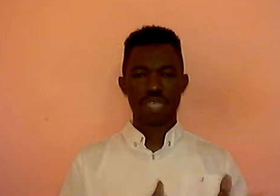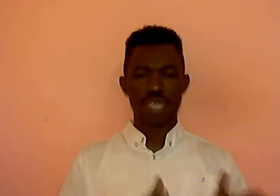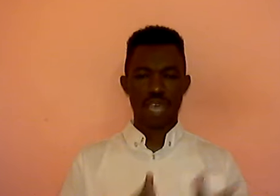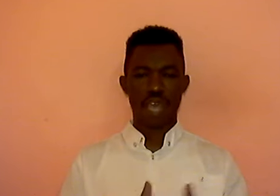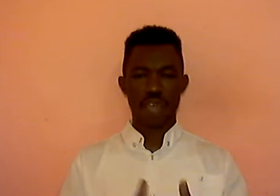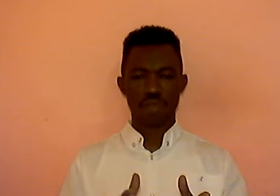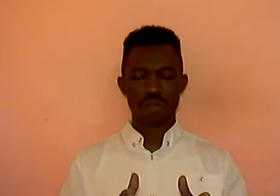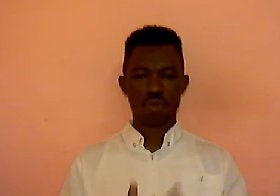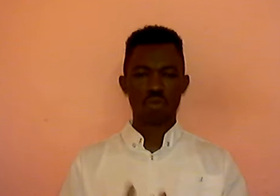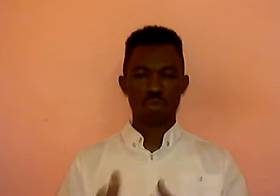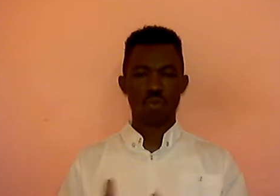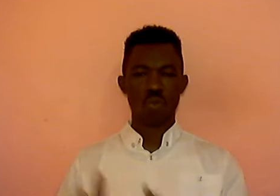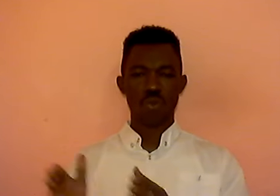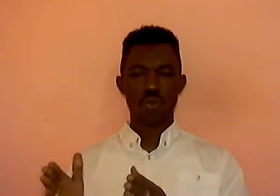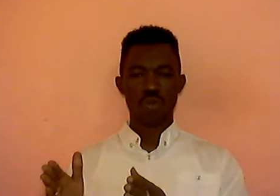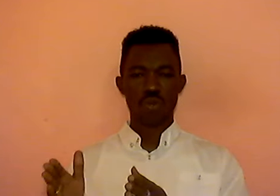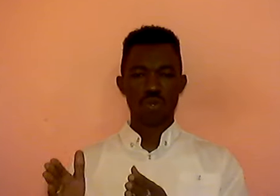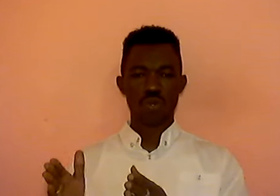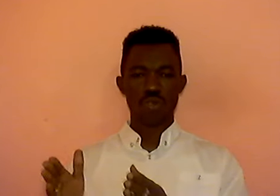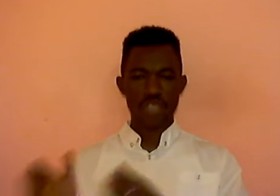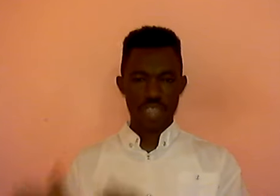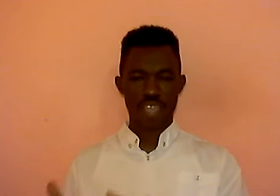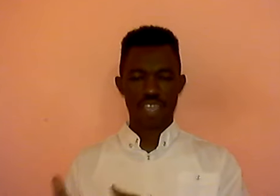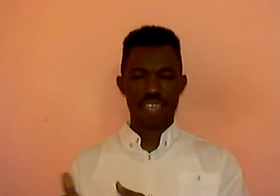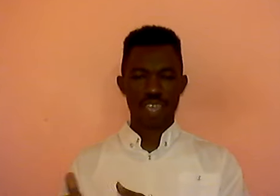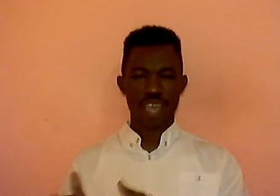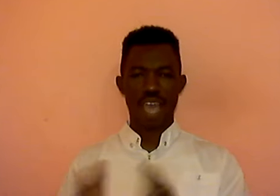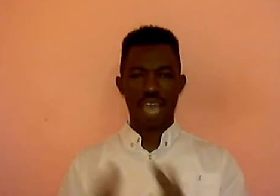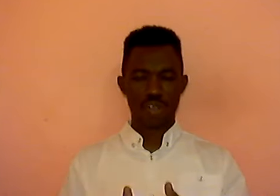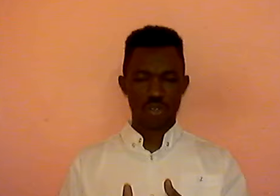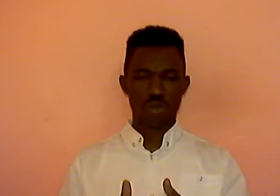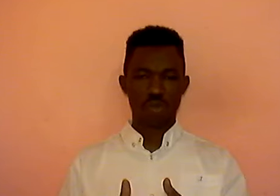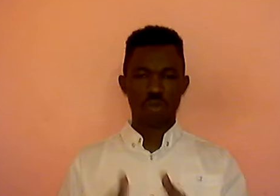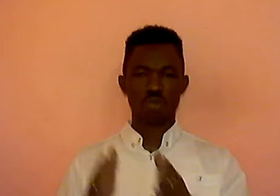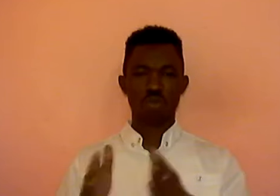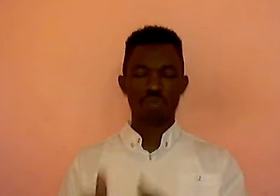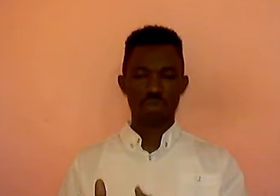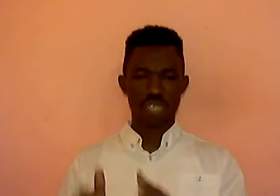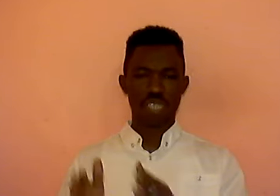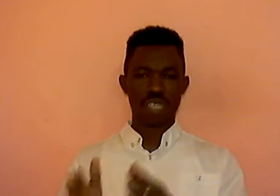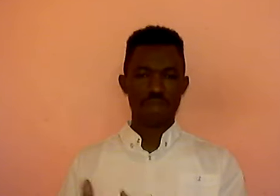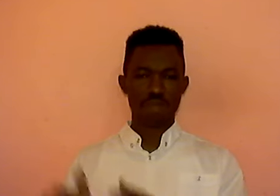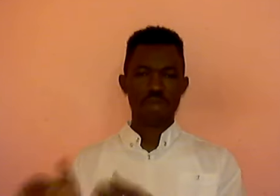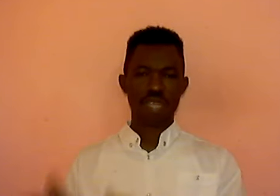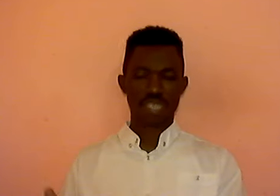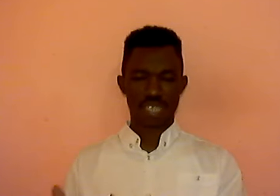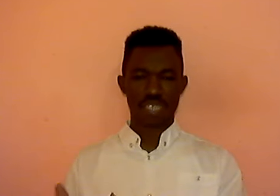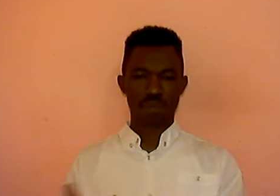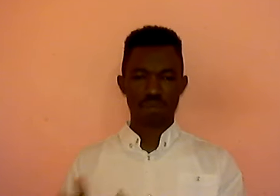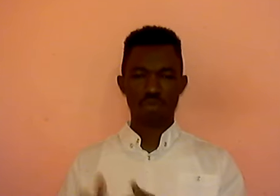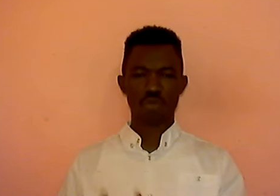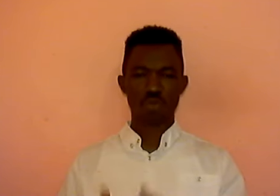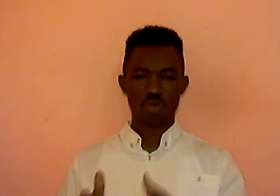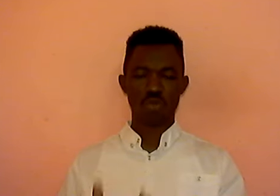blessed are those who hear and also put it in practice. Put what you